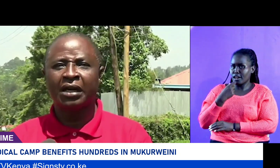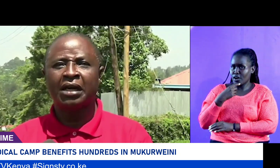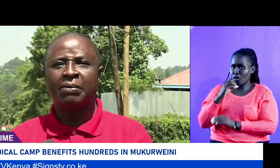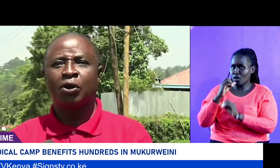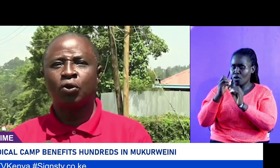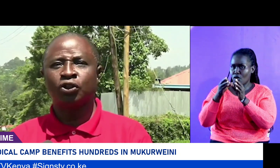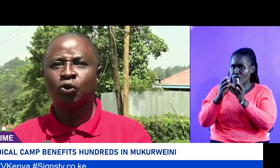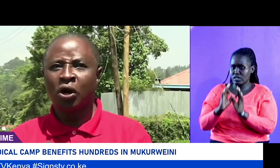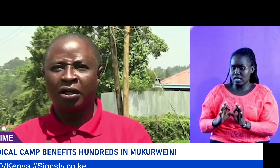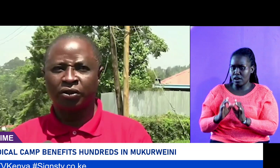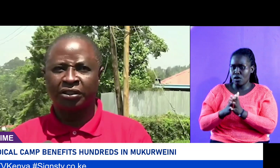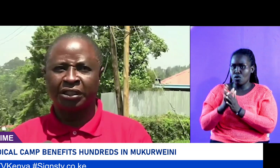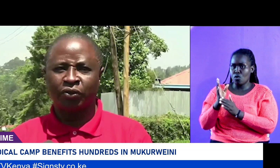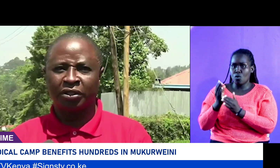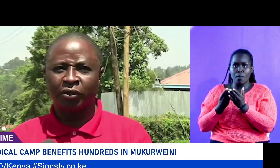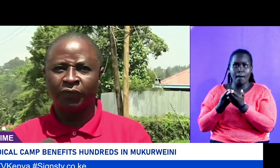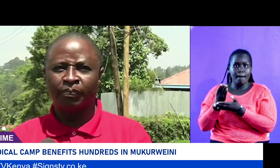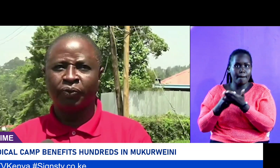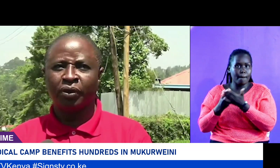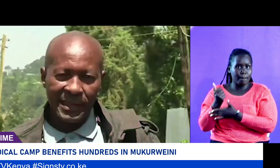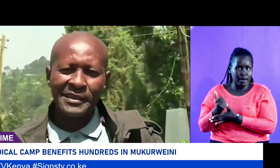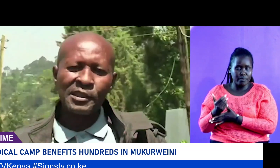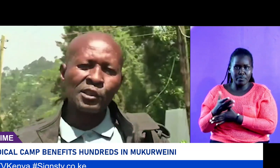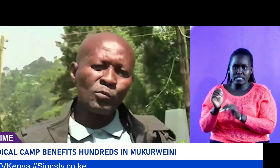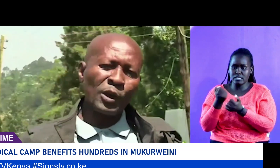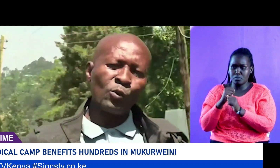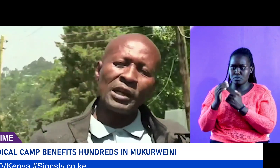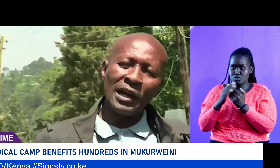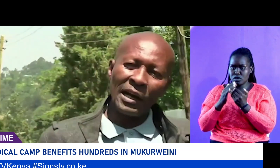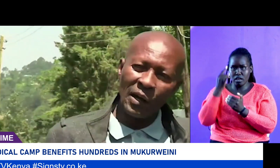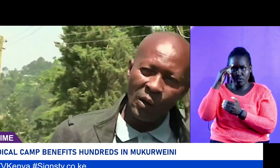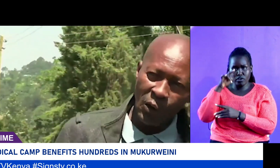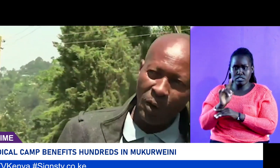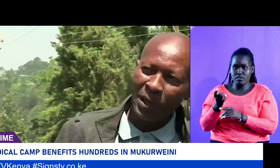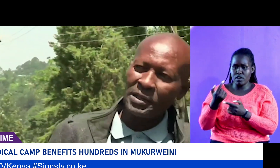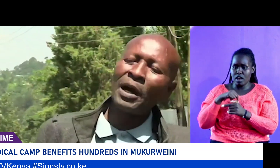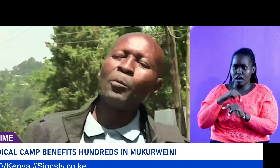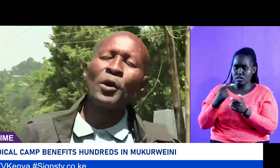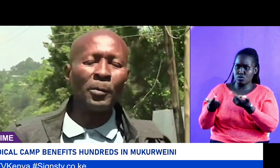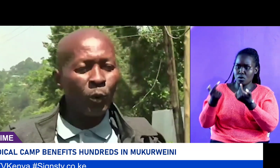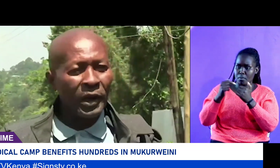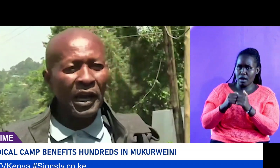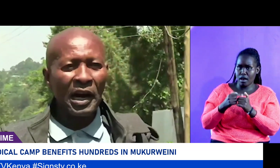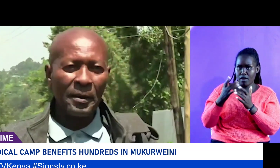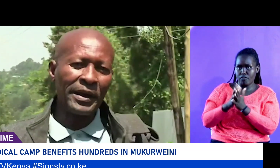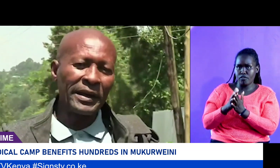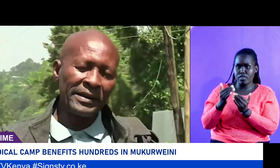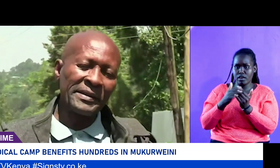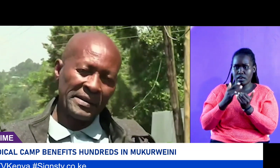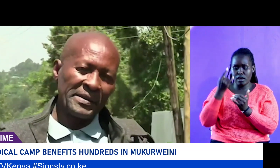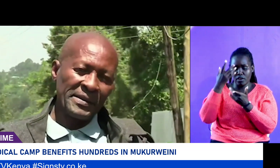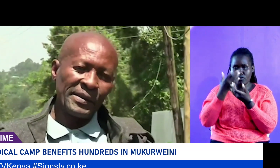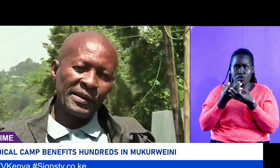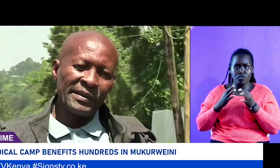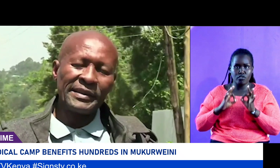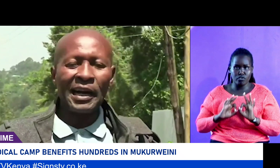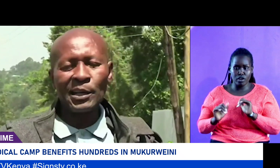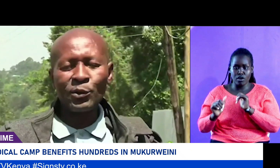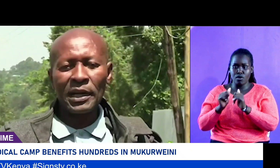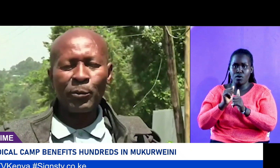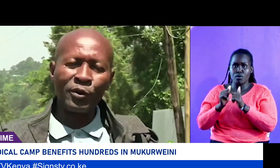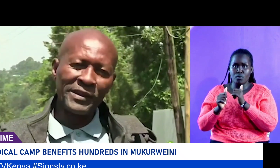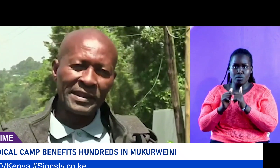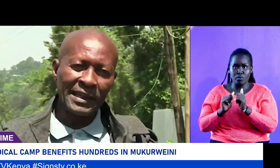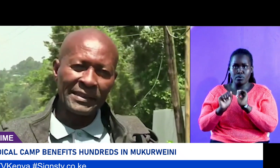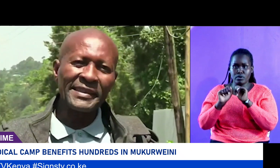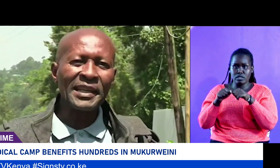the counter because you cannot treat yourself. Sasa sisi tumekuja kwa matibabu ya bure ambaye